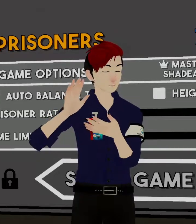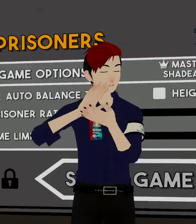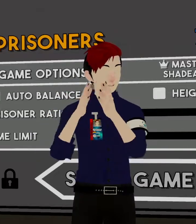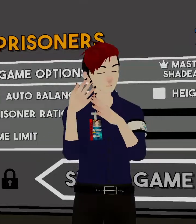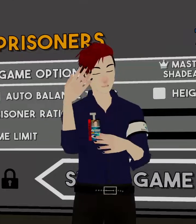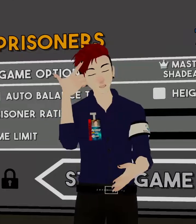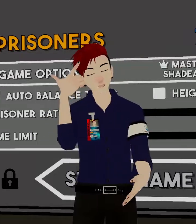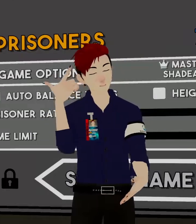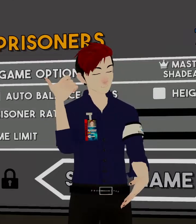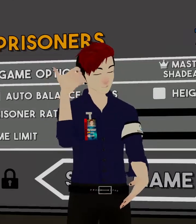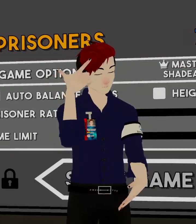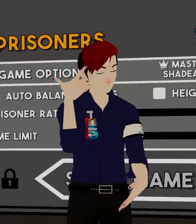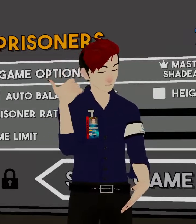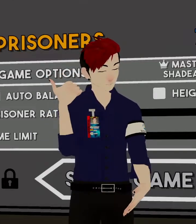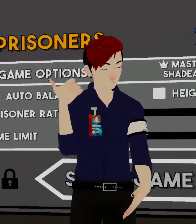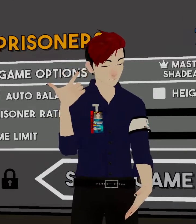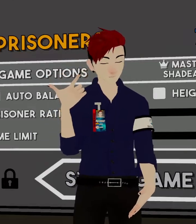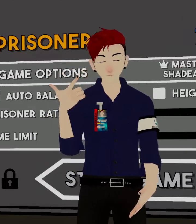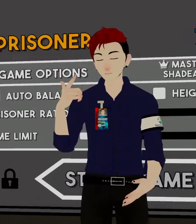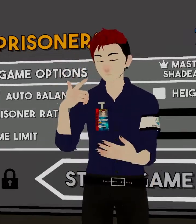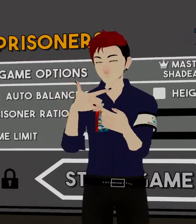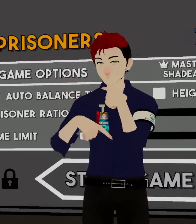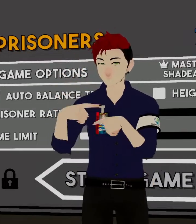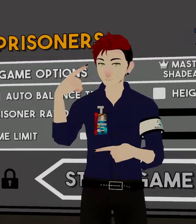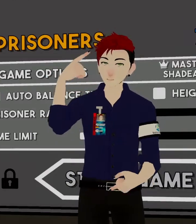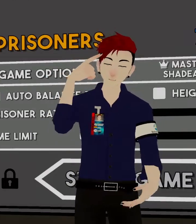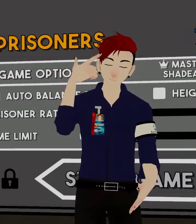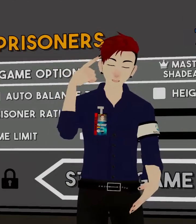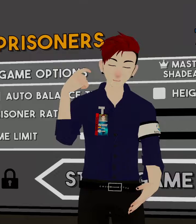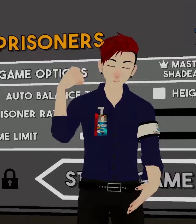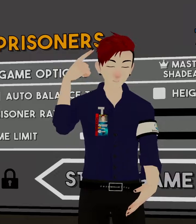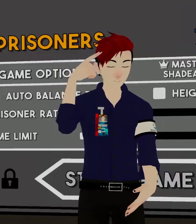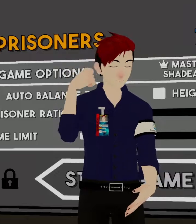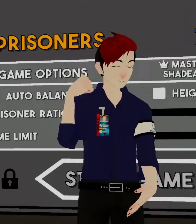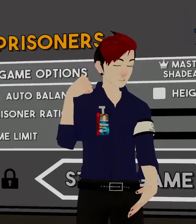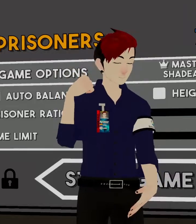you become suspicious. So this is a sign for suspicious.